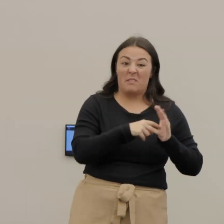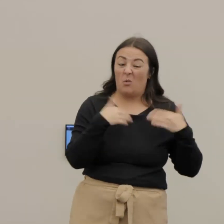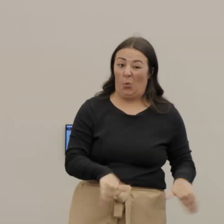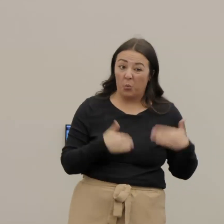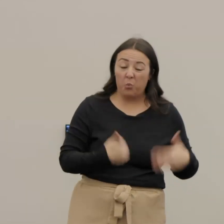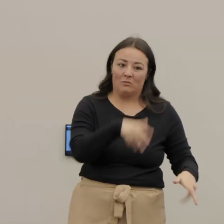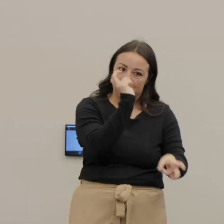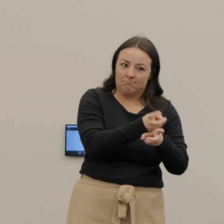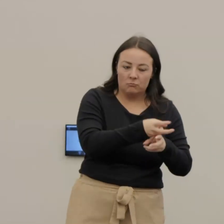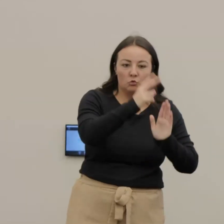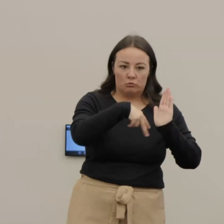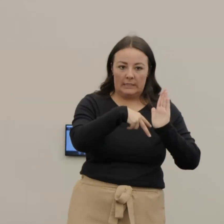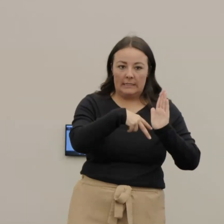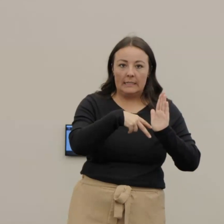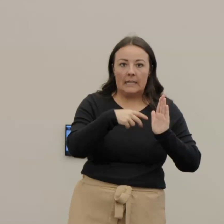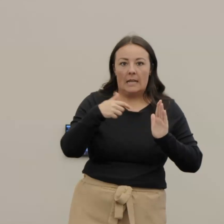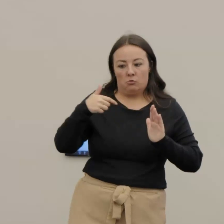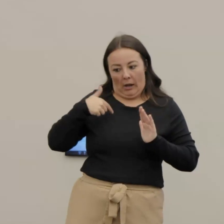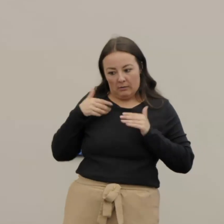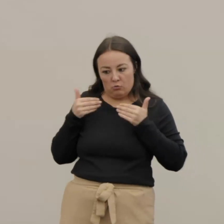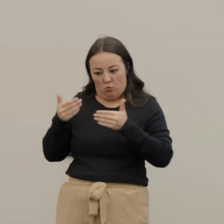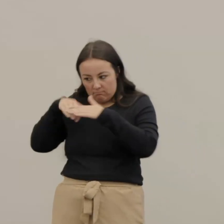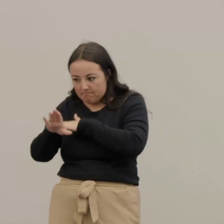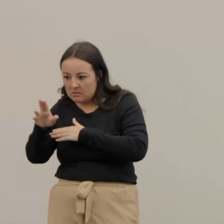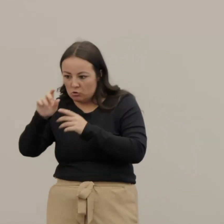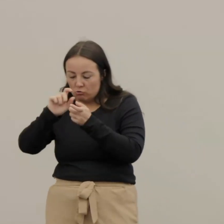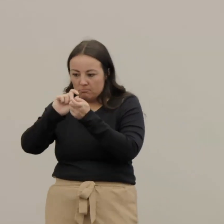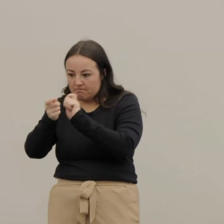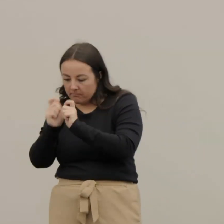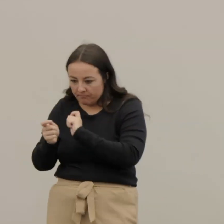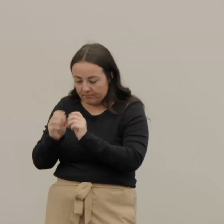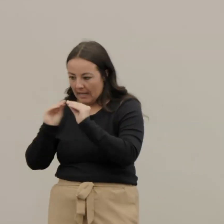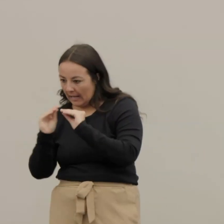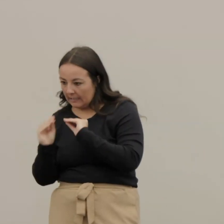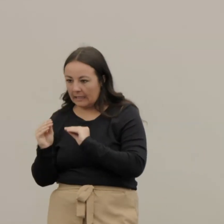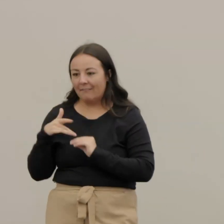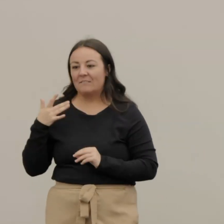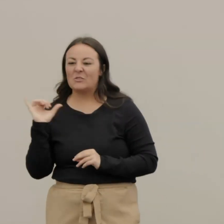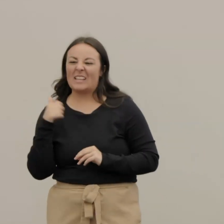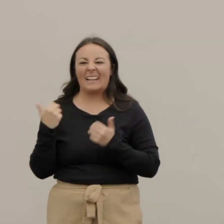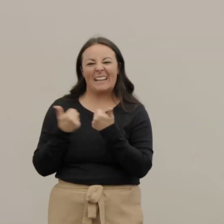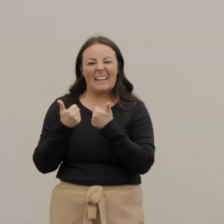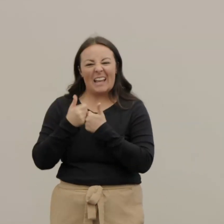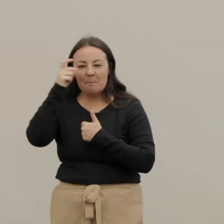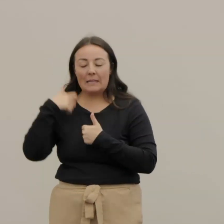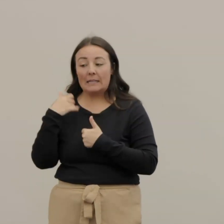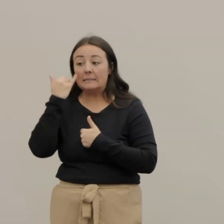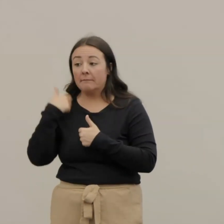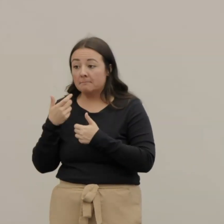as I change them in the editor, the colors go away. So it feels like a game to me to